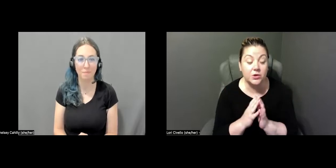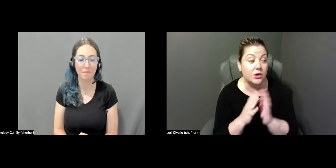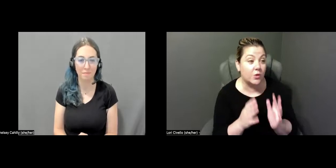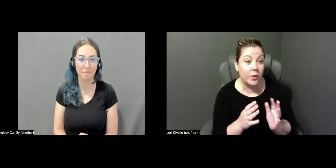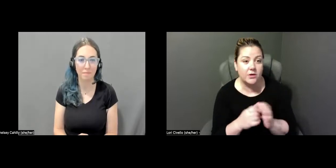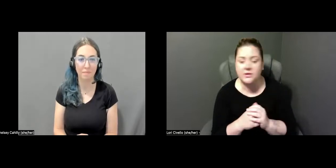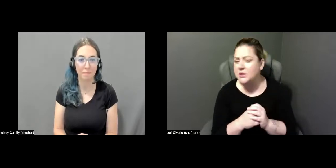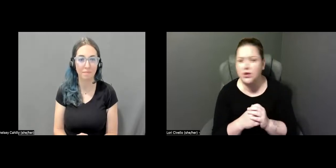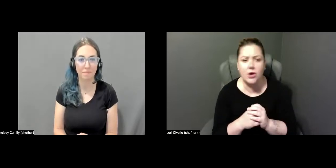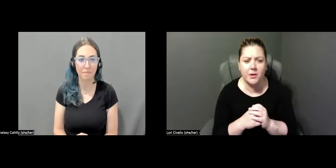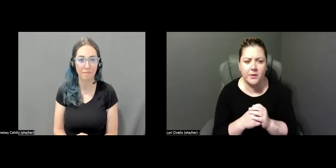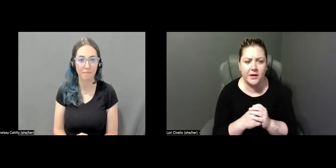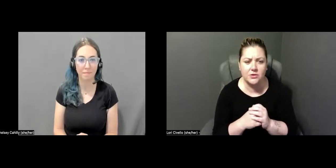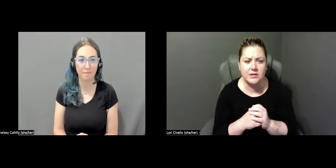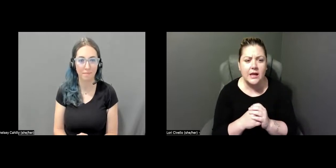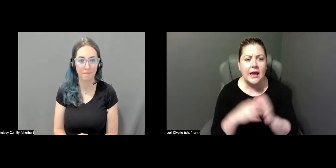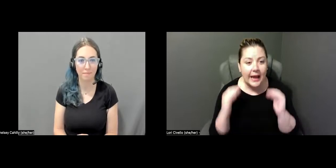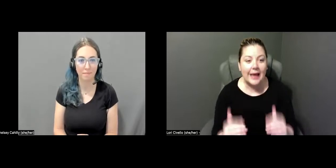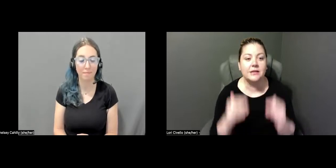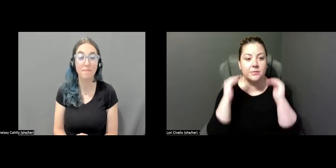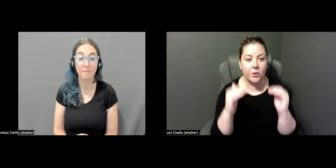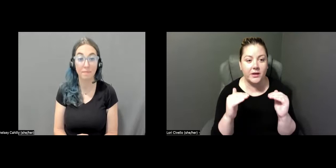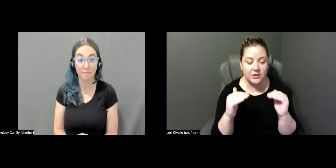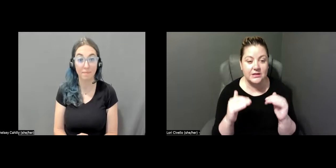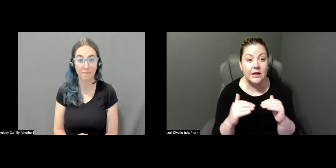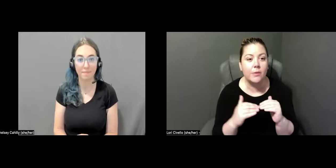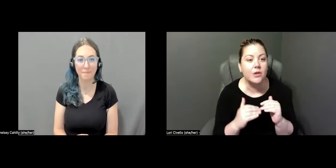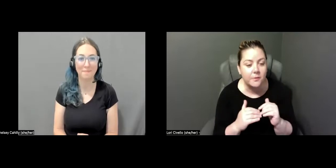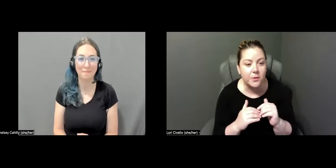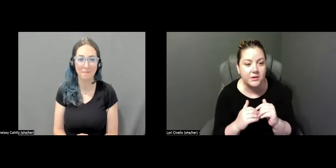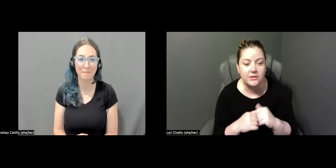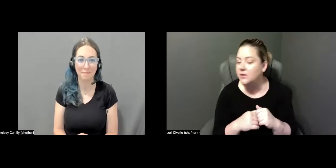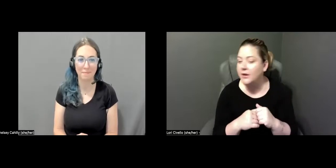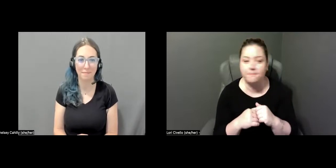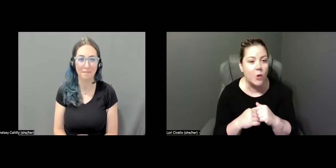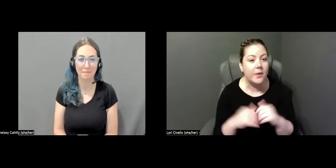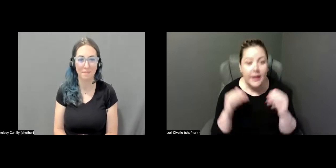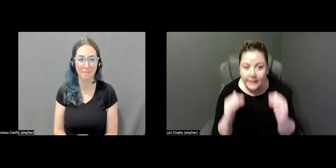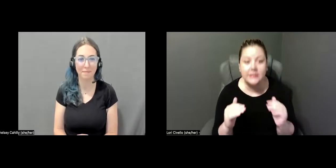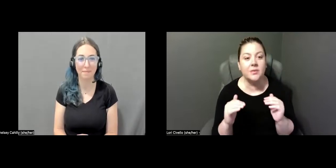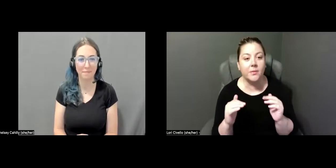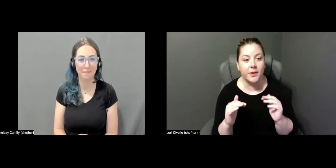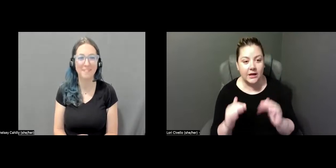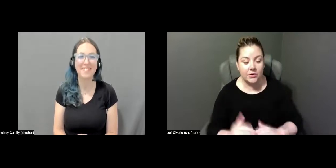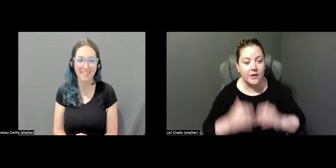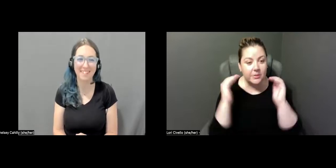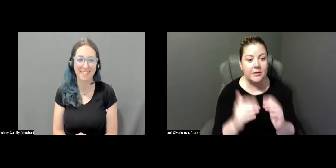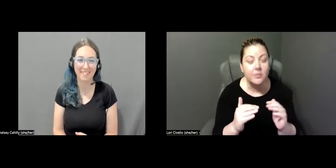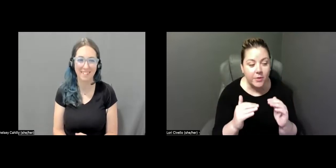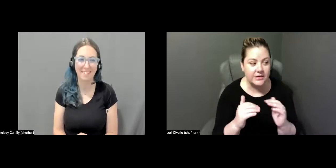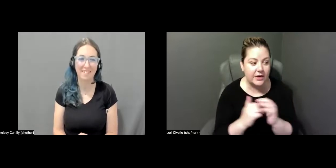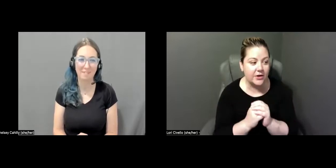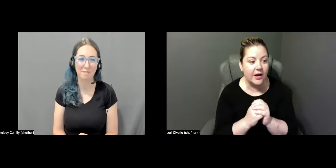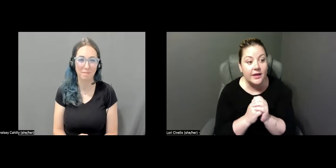I would look at the waiters and I was like, no, I want to be a waitress. And I had to be a waitress. And then I would look at the bartenders and I'm like, nope, I need to be a bartender. And I'd